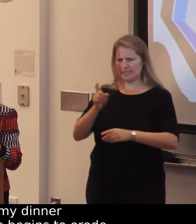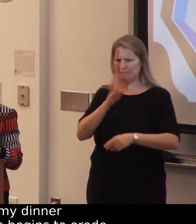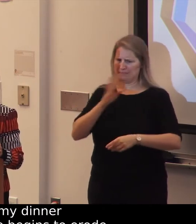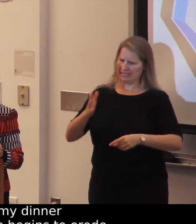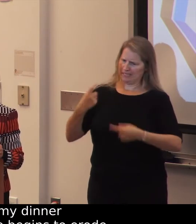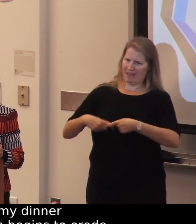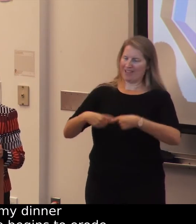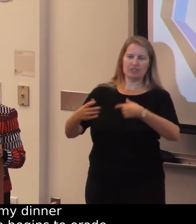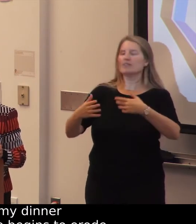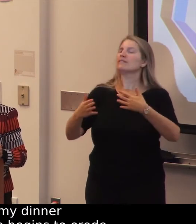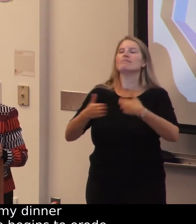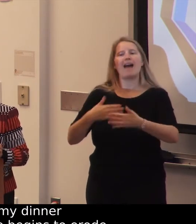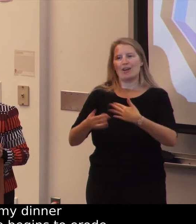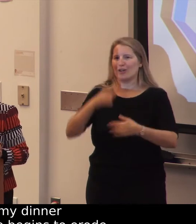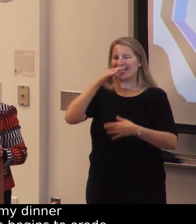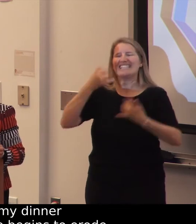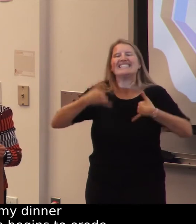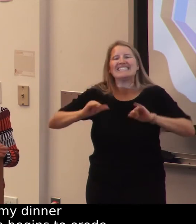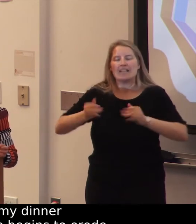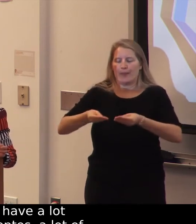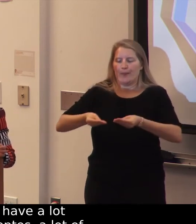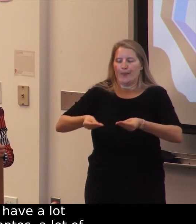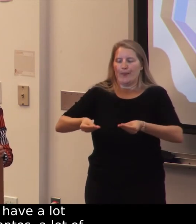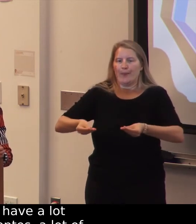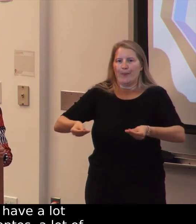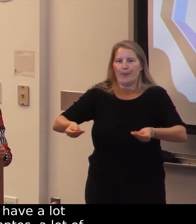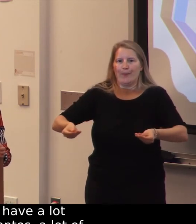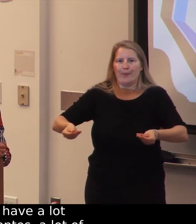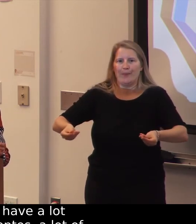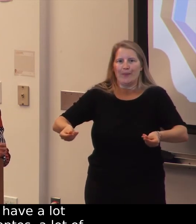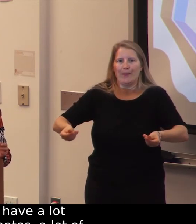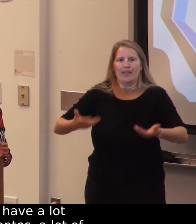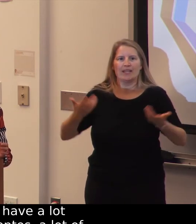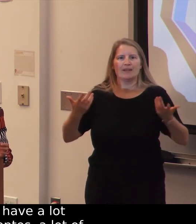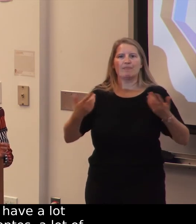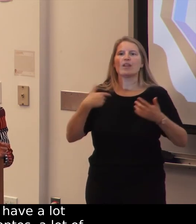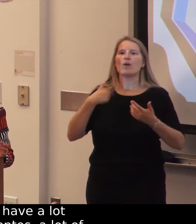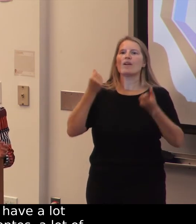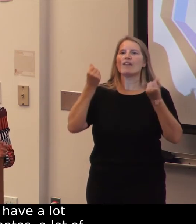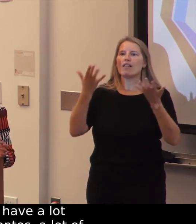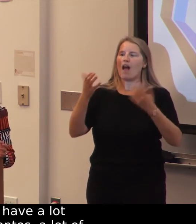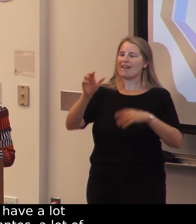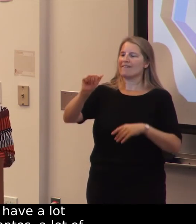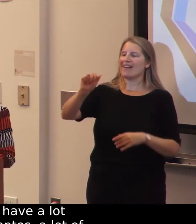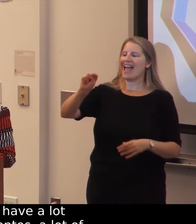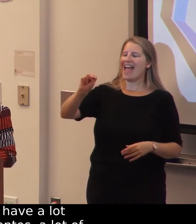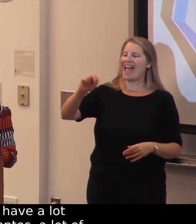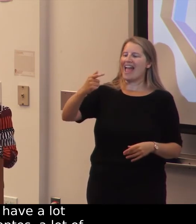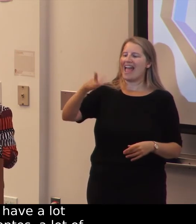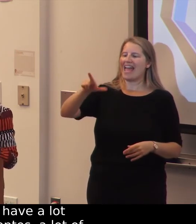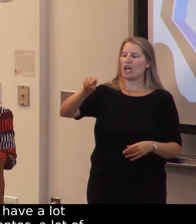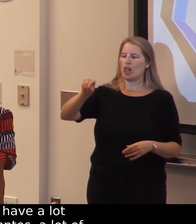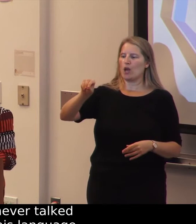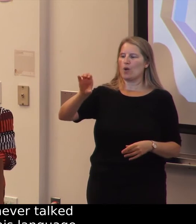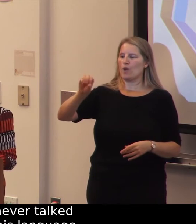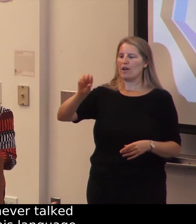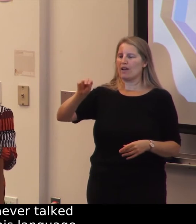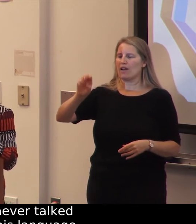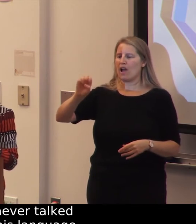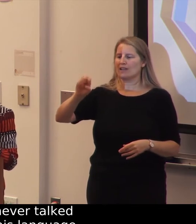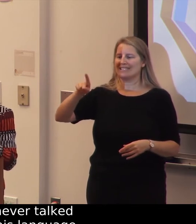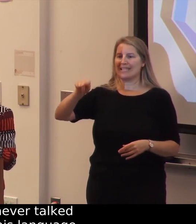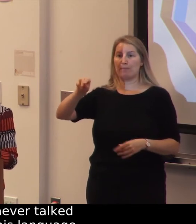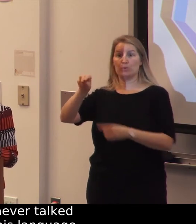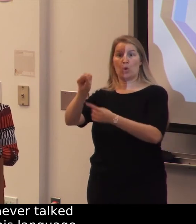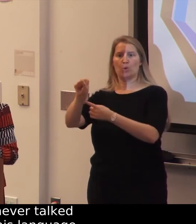Language begins to erode. It's like Ricardo Otegi said, we have a lot of angloconceptos, a lot of things to talk about that